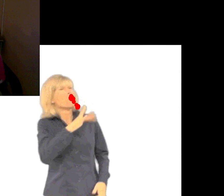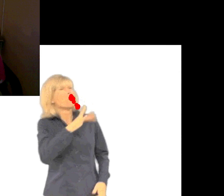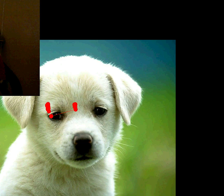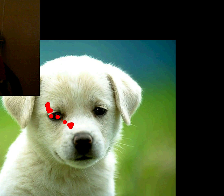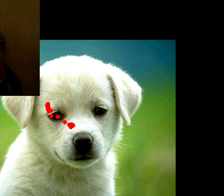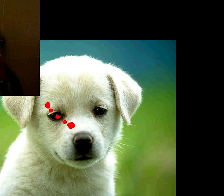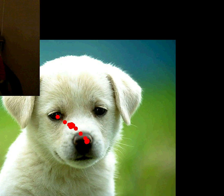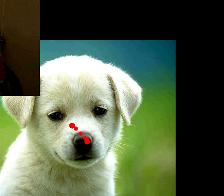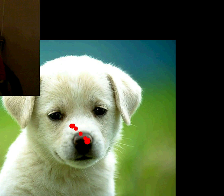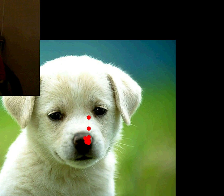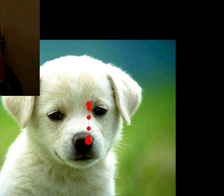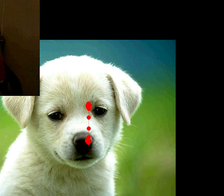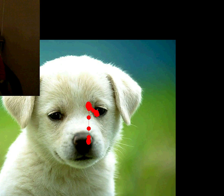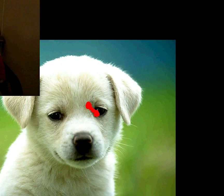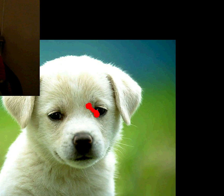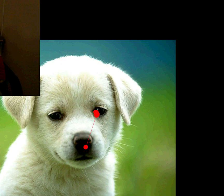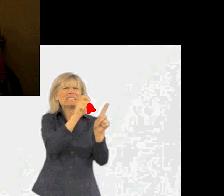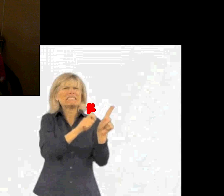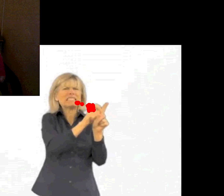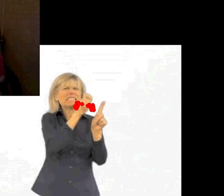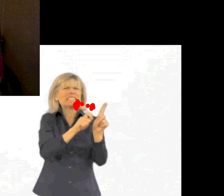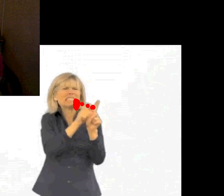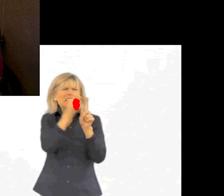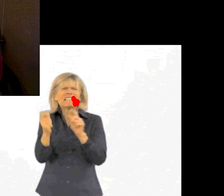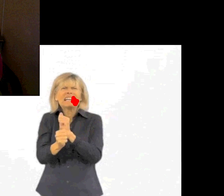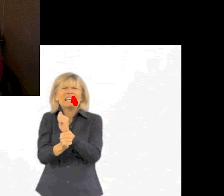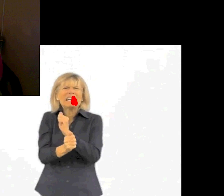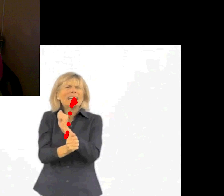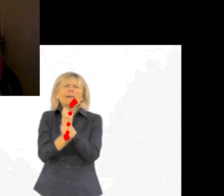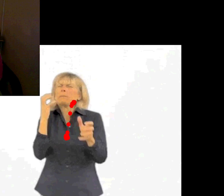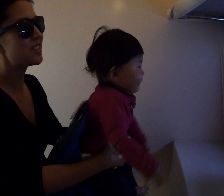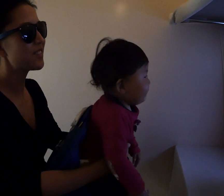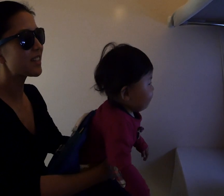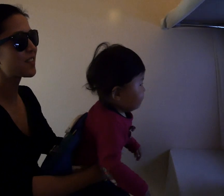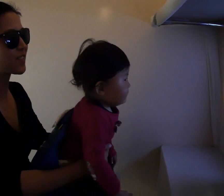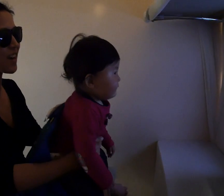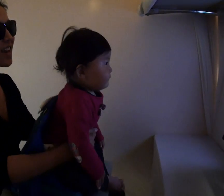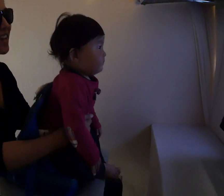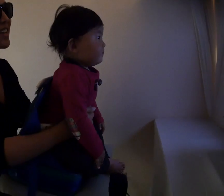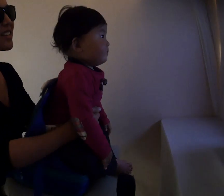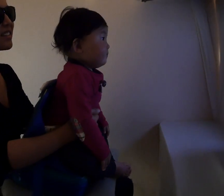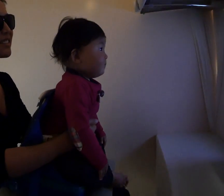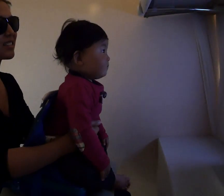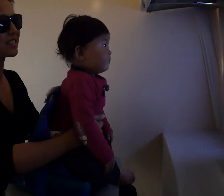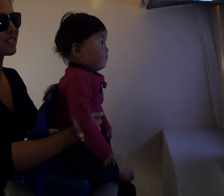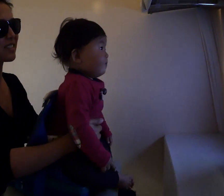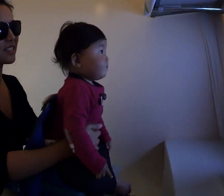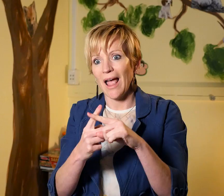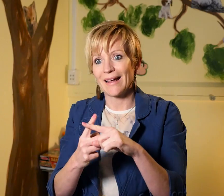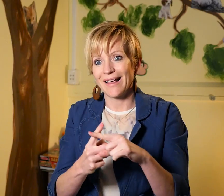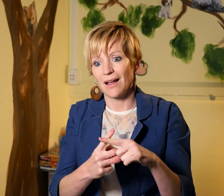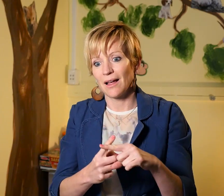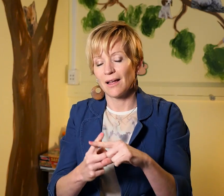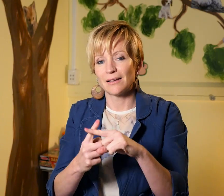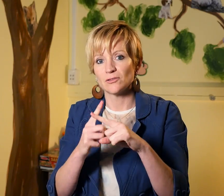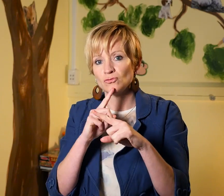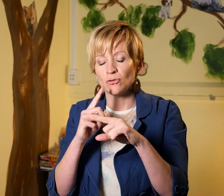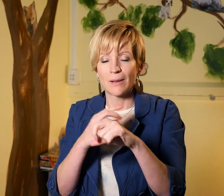focuses her attention as she watches a video. RAYNE You're doing great. So the eye tracking tool is